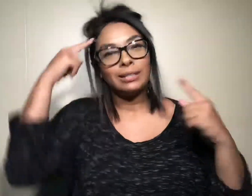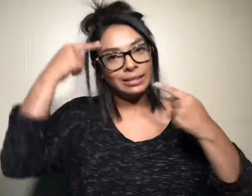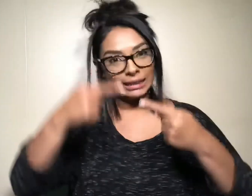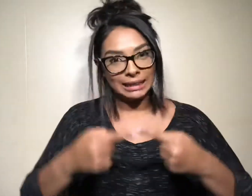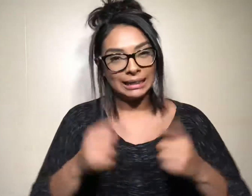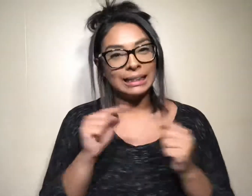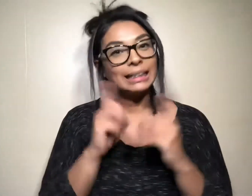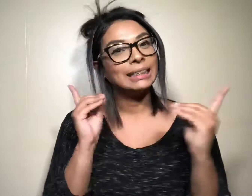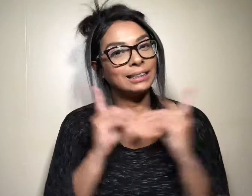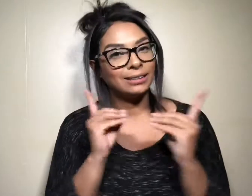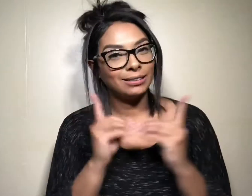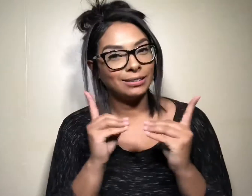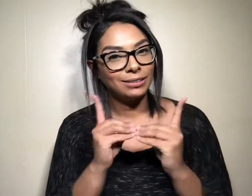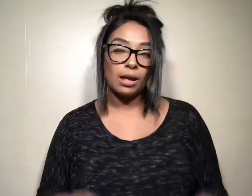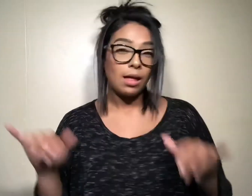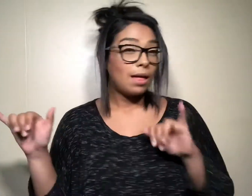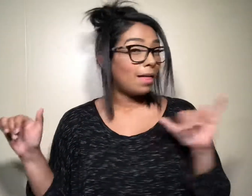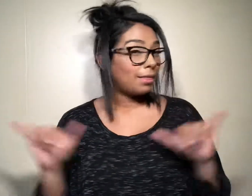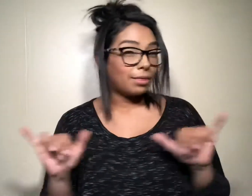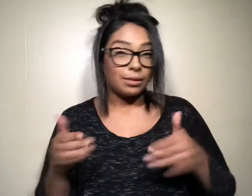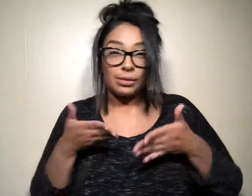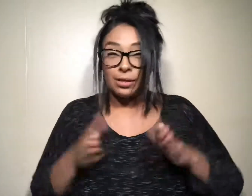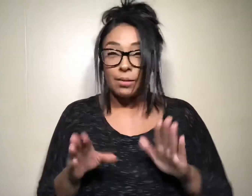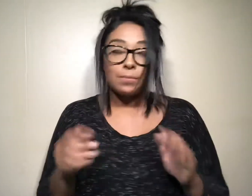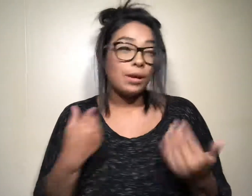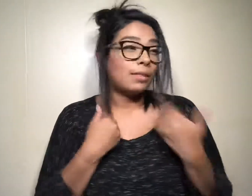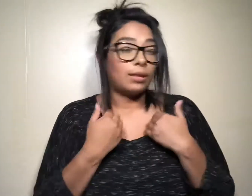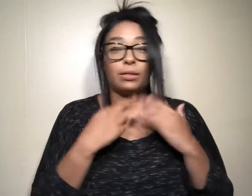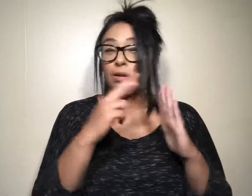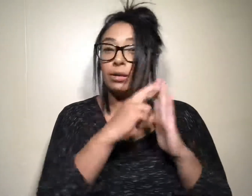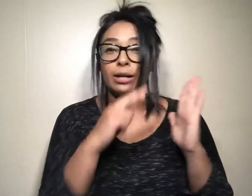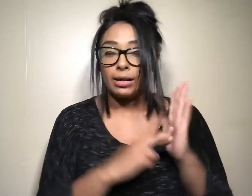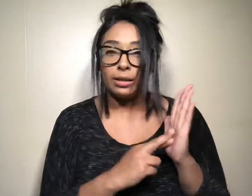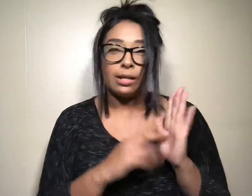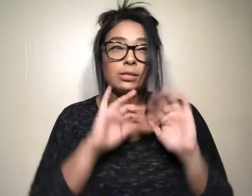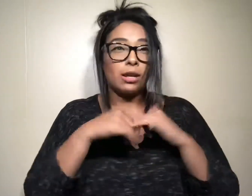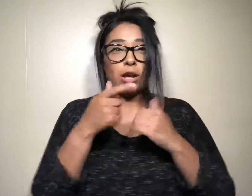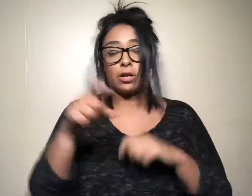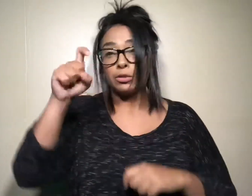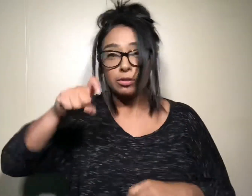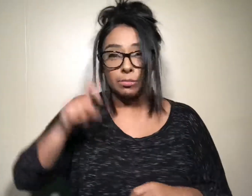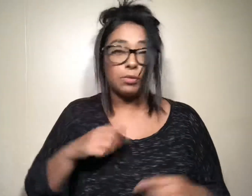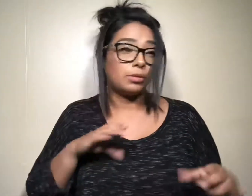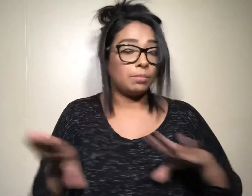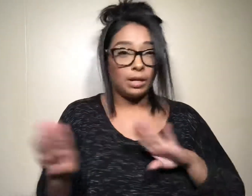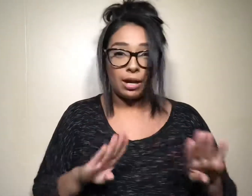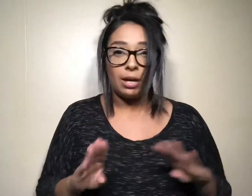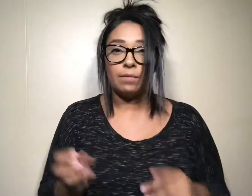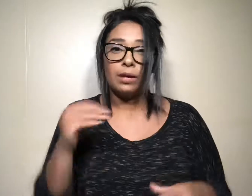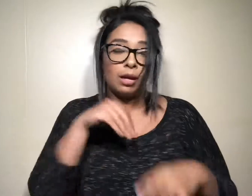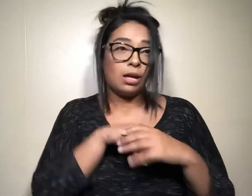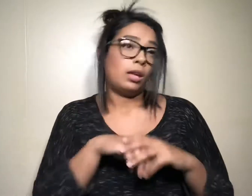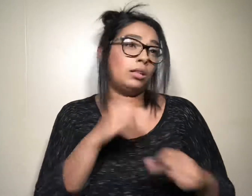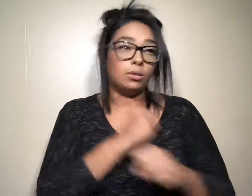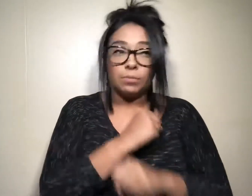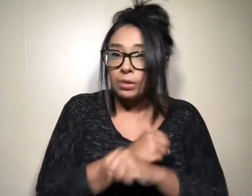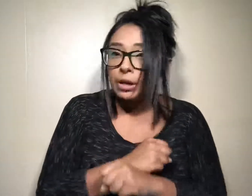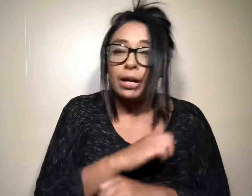finally decide to start dating. The same way that we have guidelines on how we need to behave in the